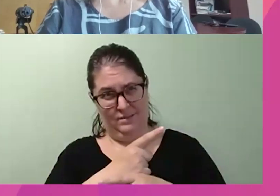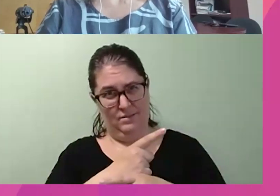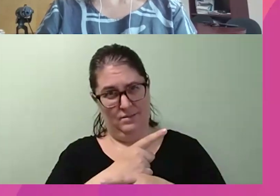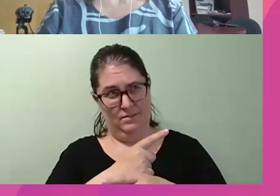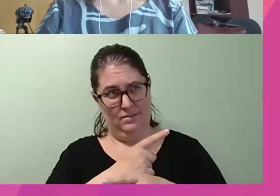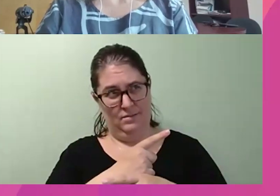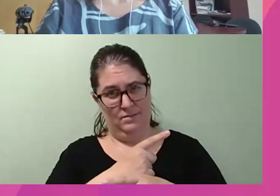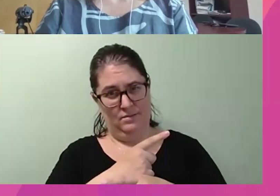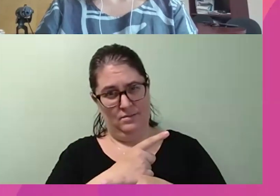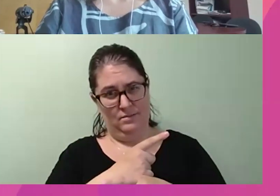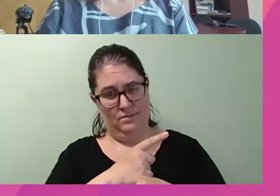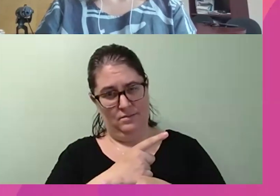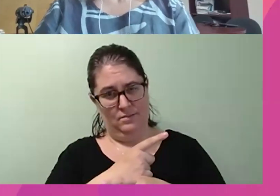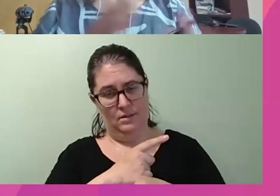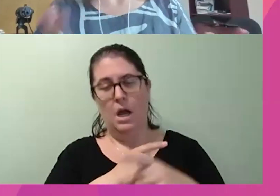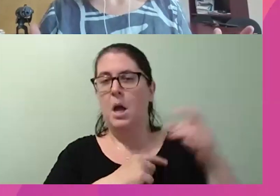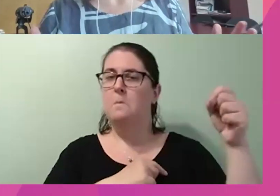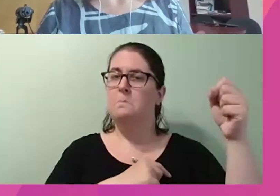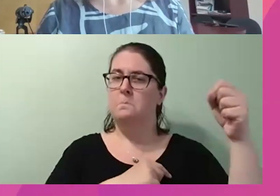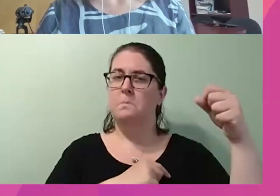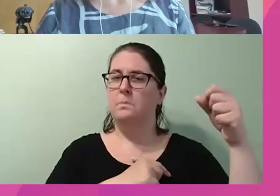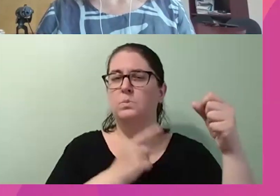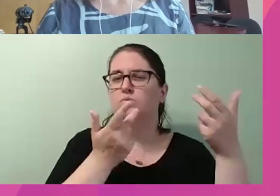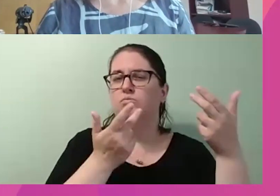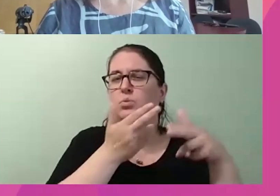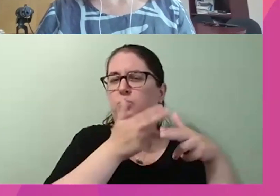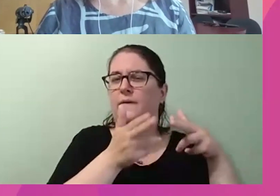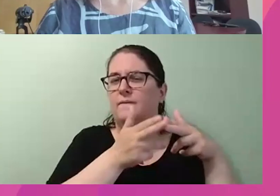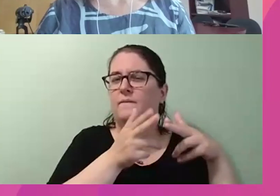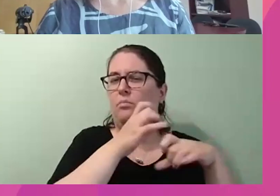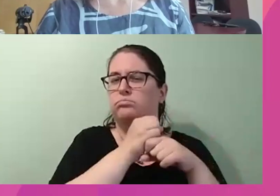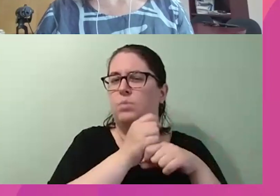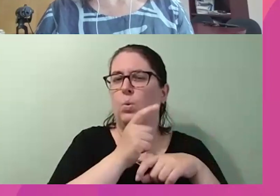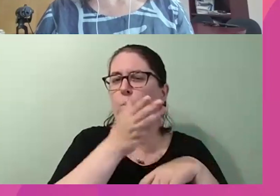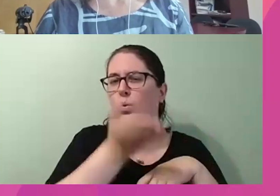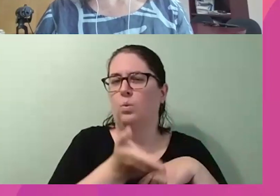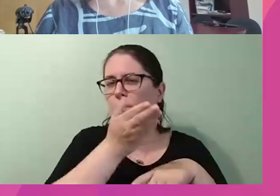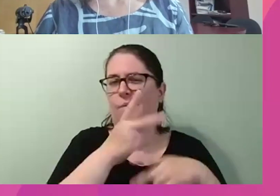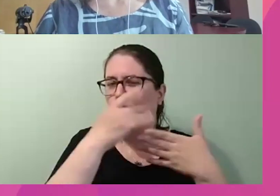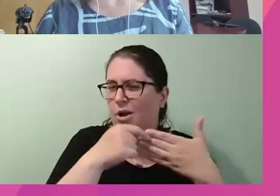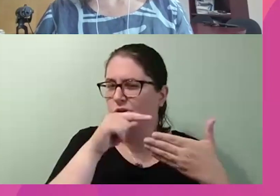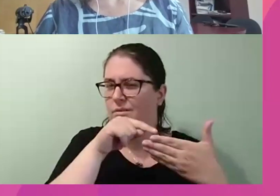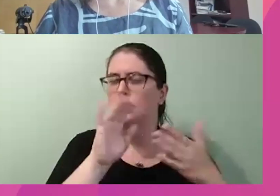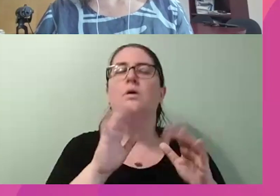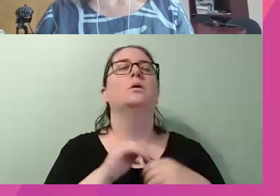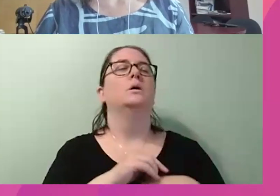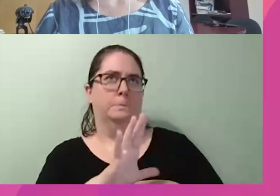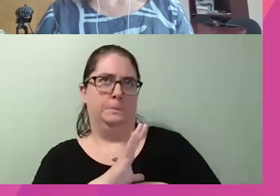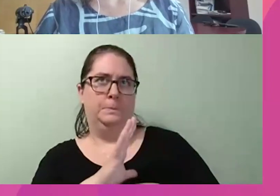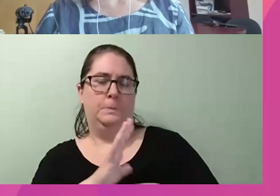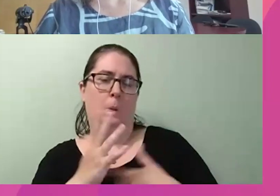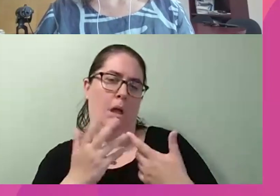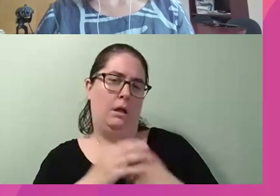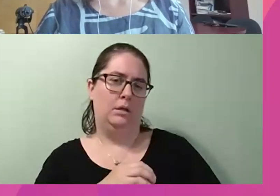like, Katrina? Yeah, please just go ahead and go through your Okay. initial Okay. slide. Yeah. Well, I'll just sort of